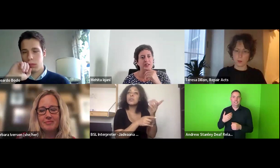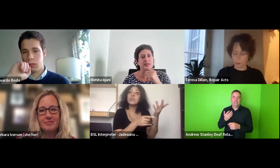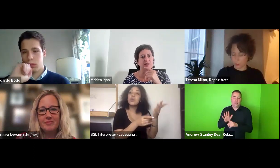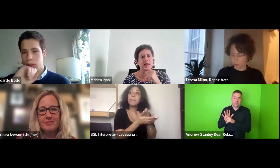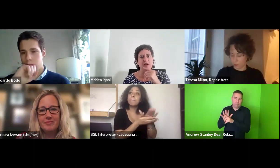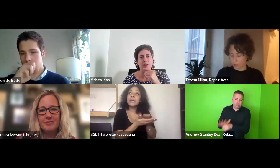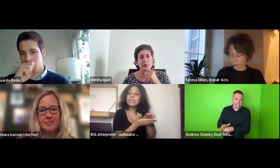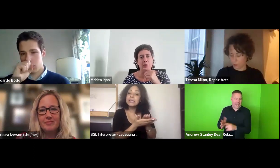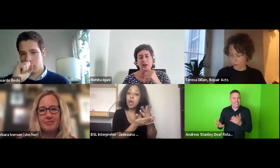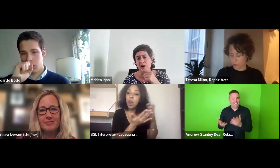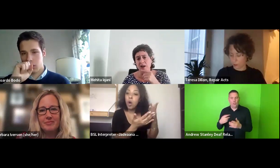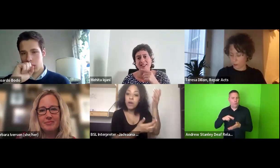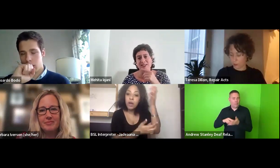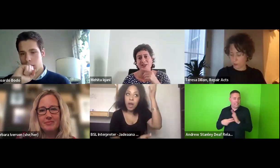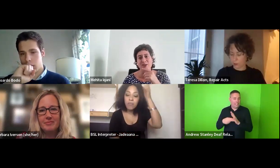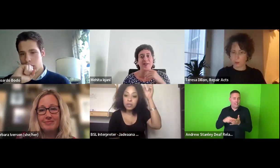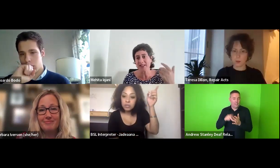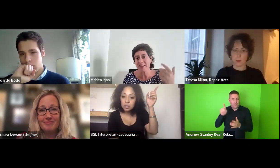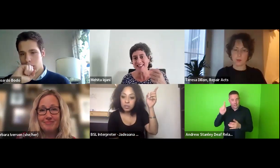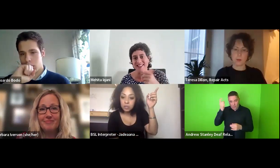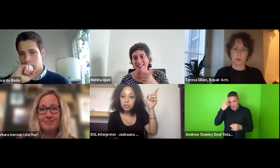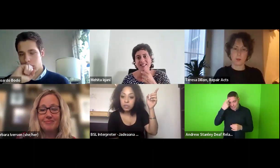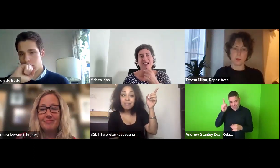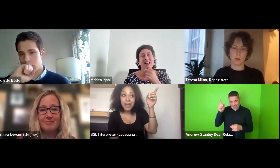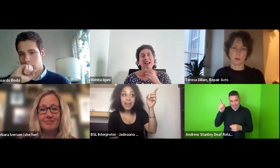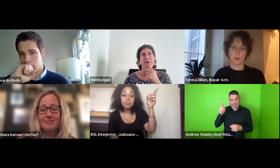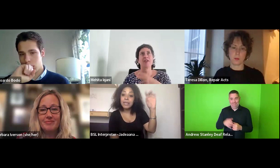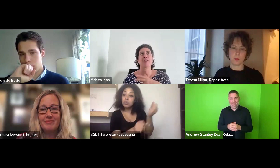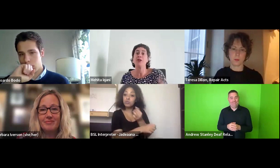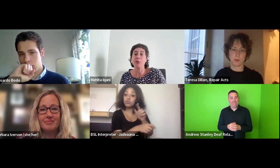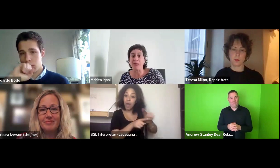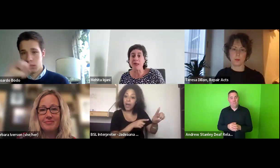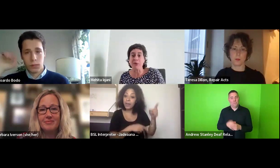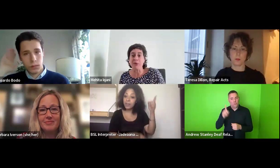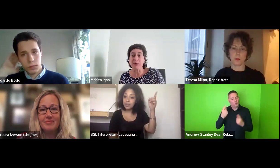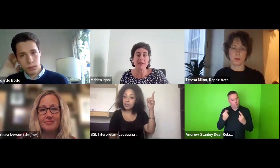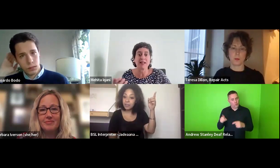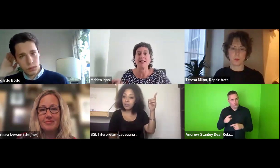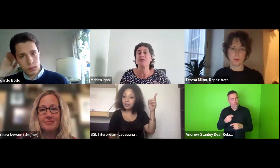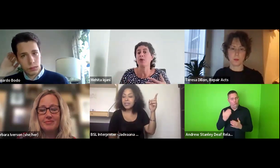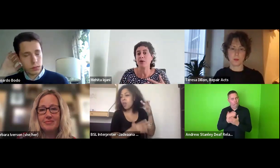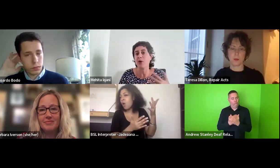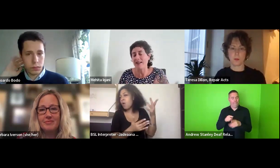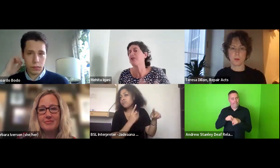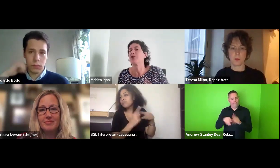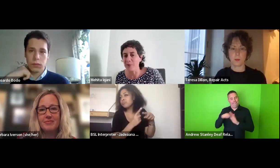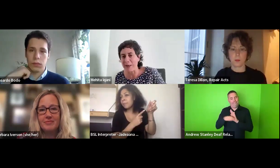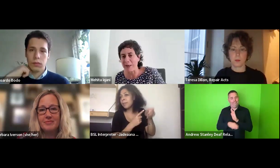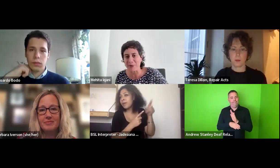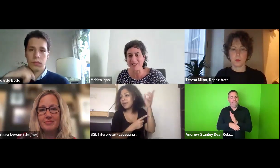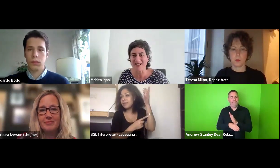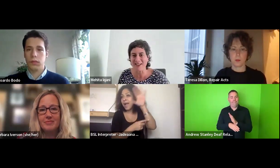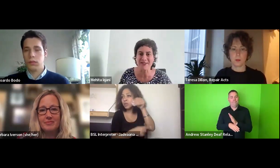on the continent that are working hard to try and fix things. And there are many good people in government as there